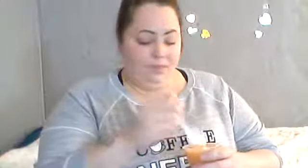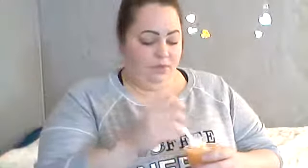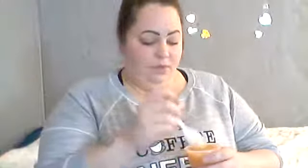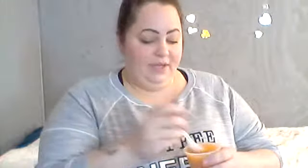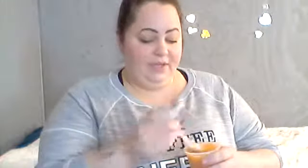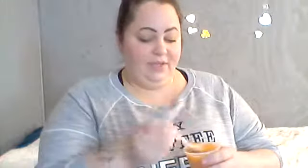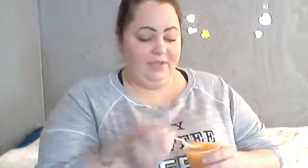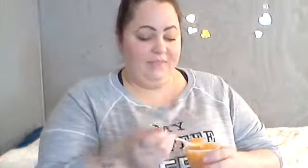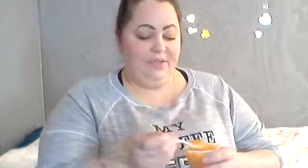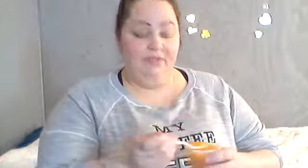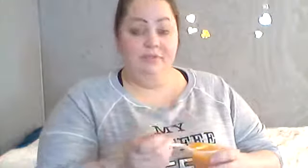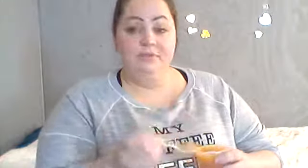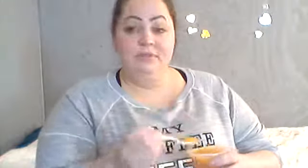go ahead and learn some stuff.